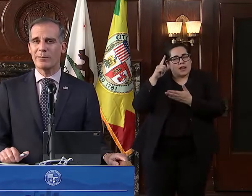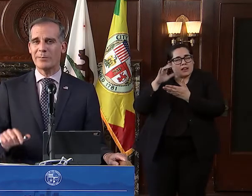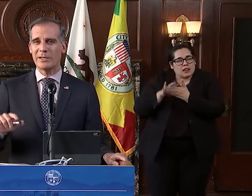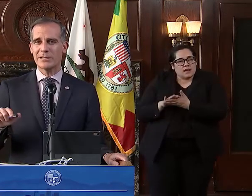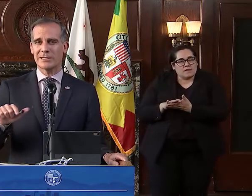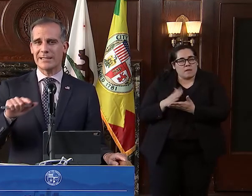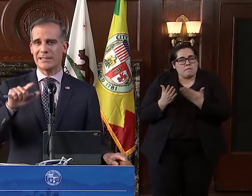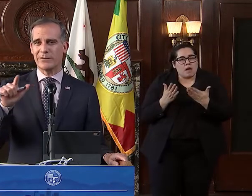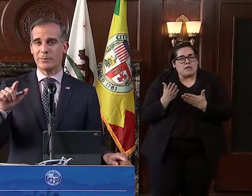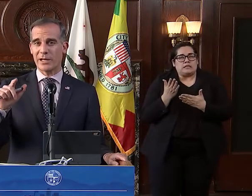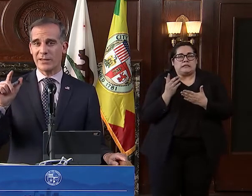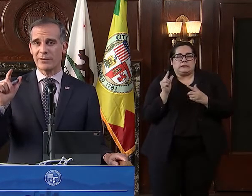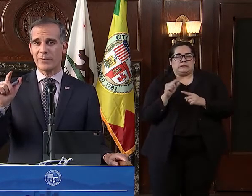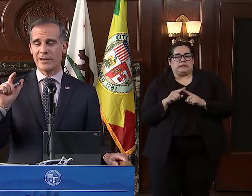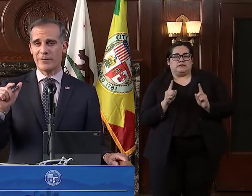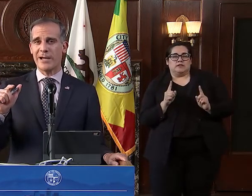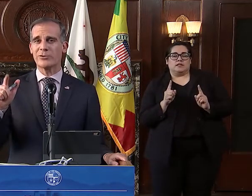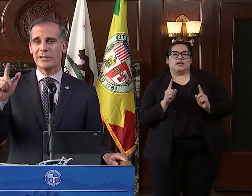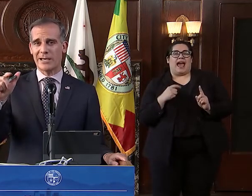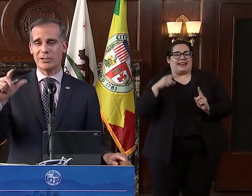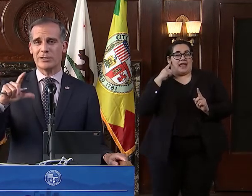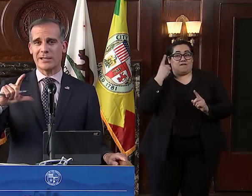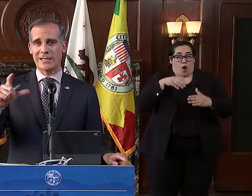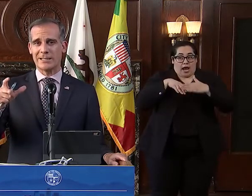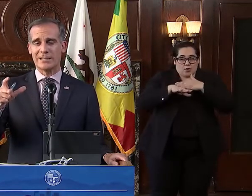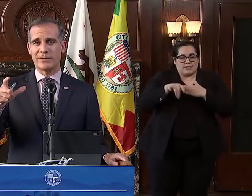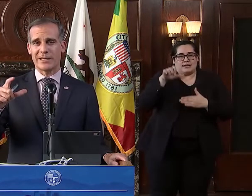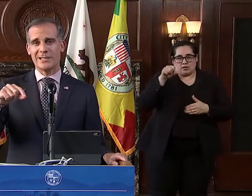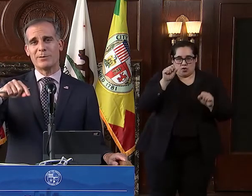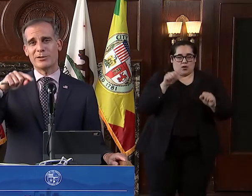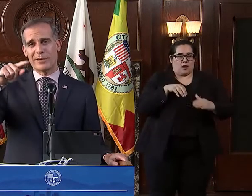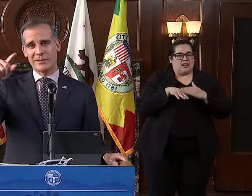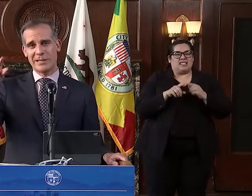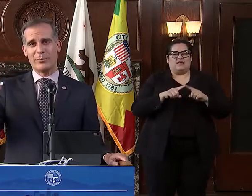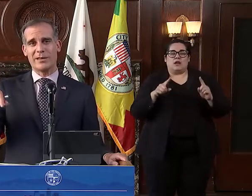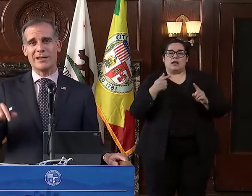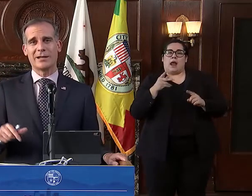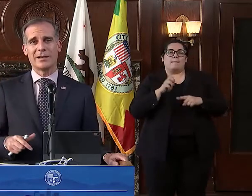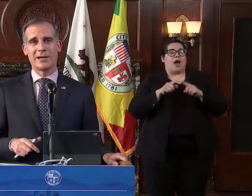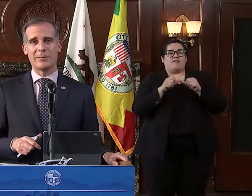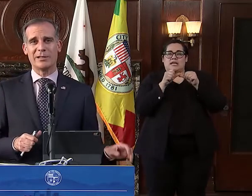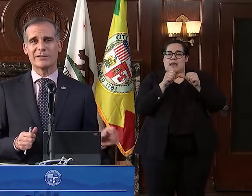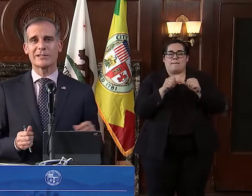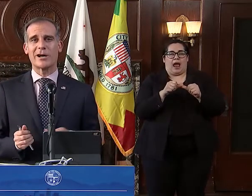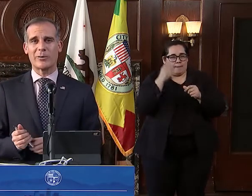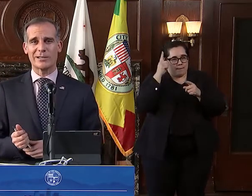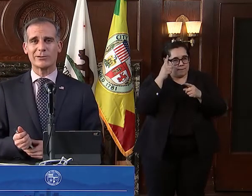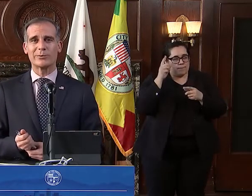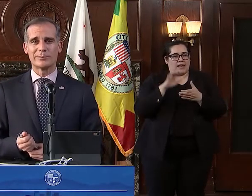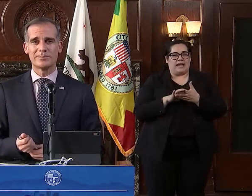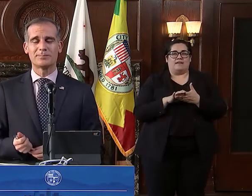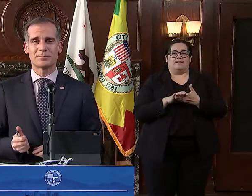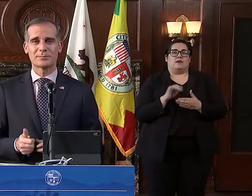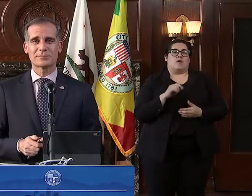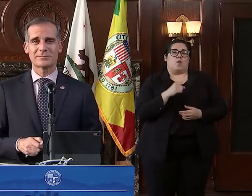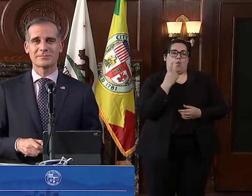so. There might be slightly different, but I think for entry, yes, you can get into different gates, but you have to keep with that. I believe it's clockwise